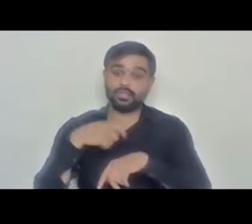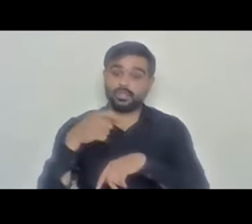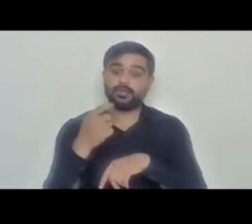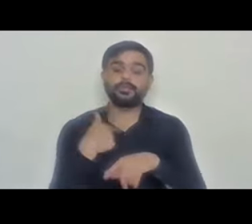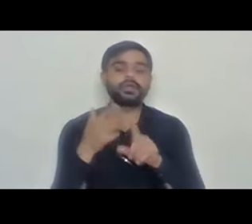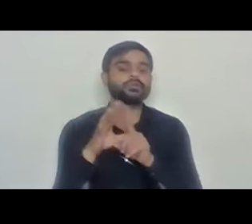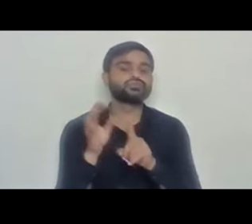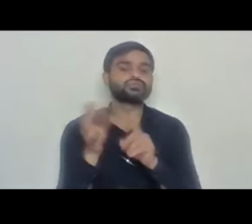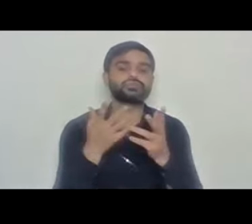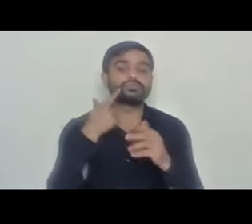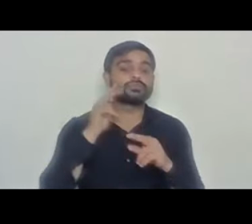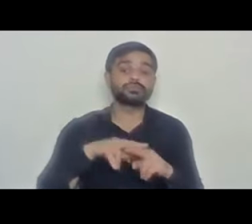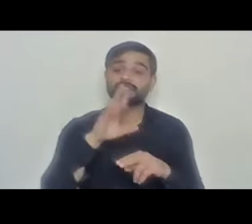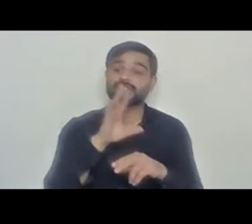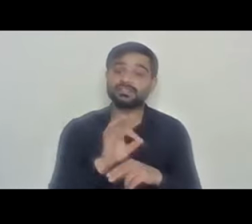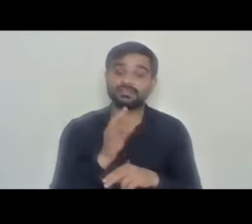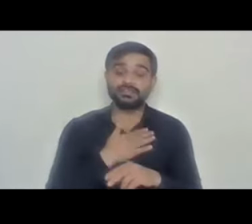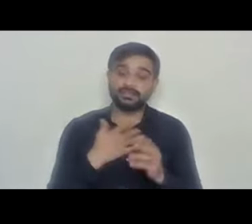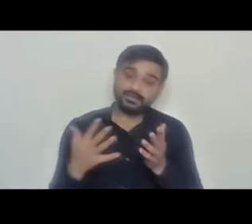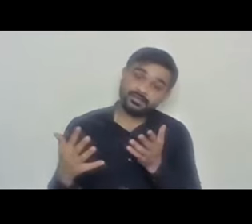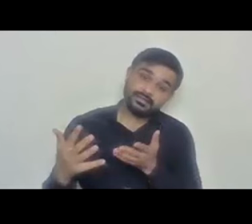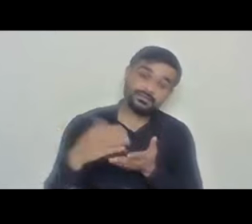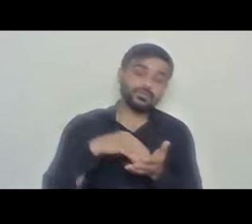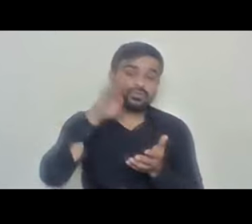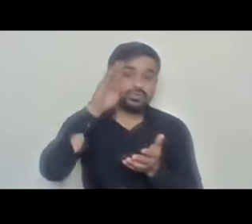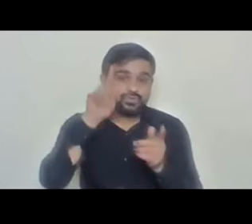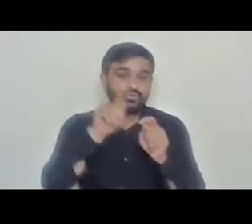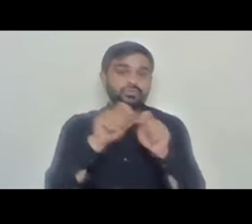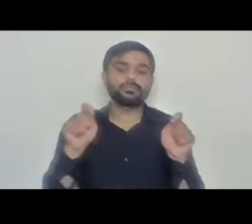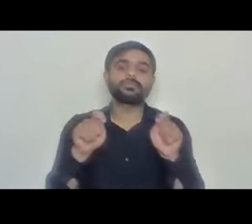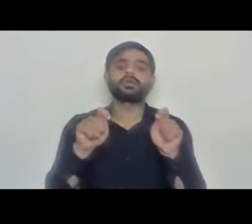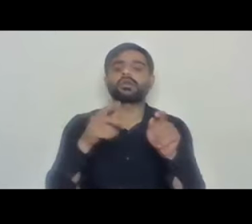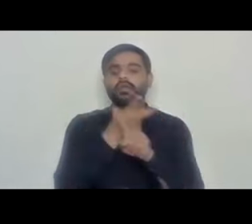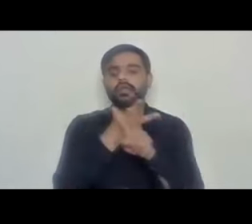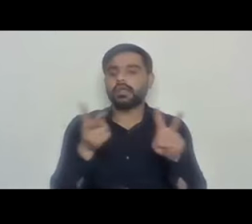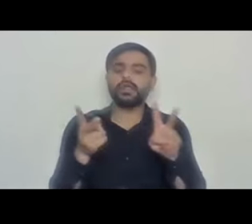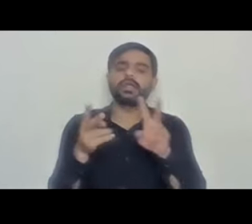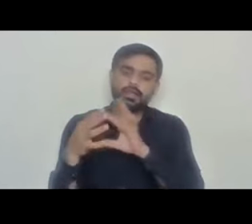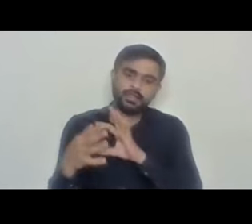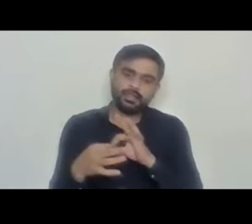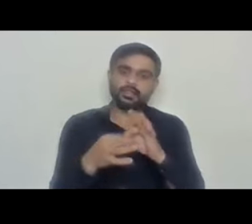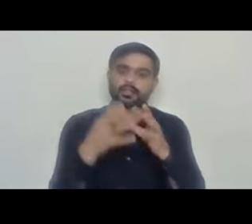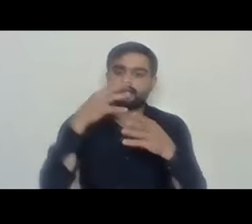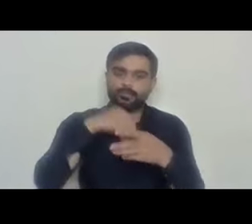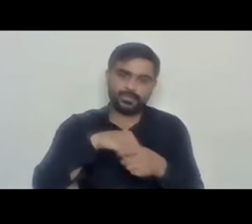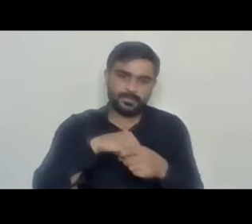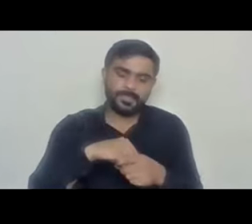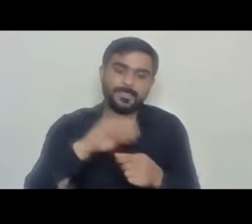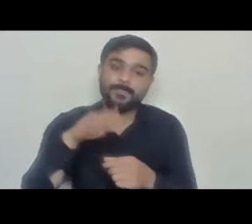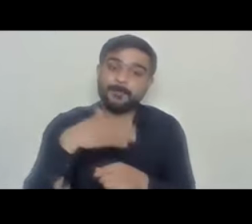I do is I actually collect news articles around the issue, around the concept that I have chosen, and